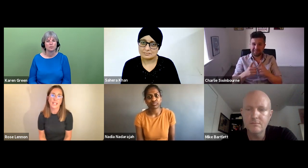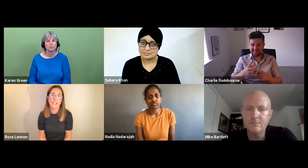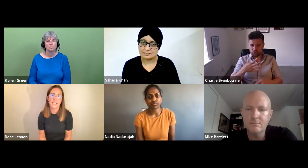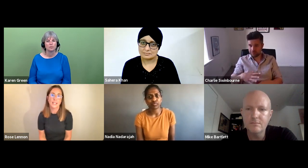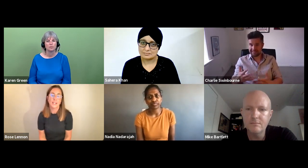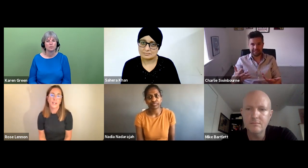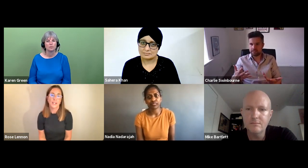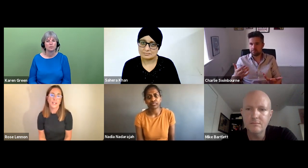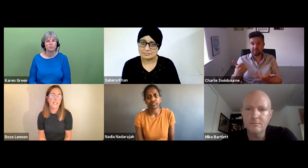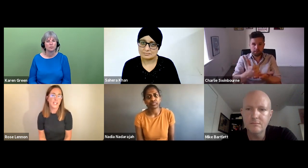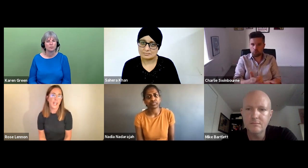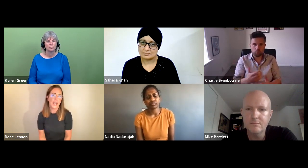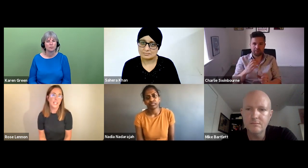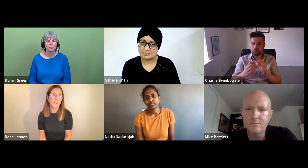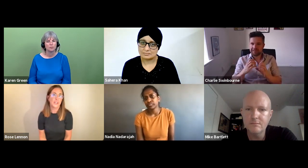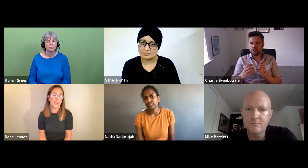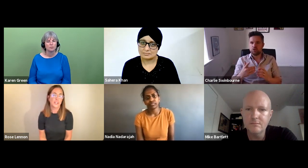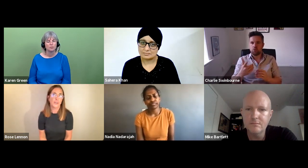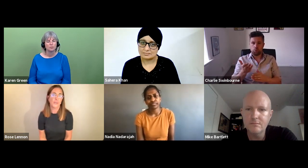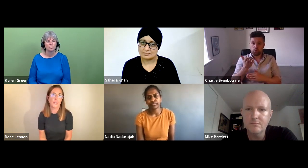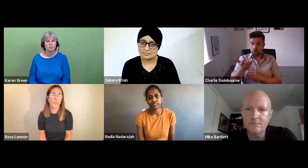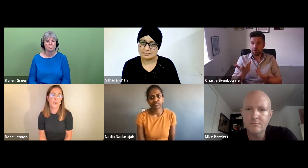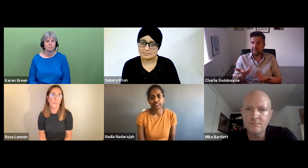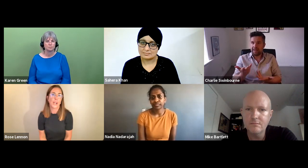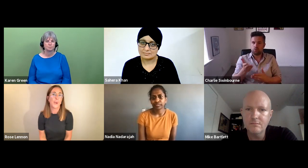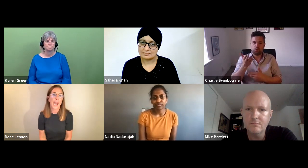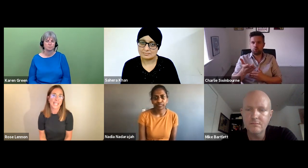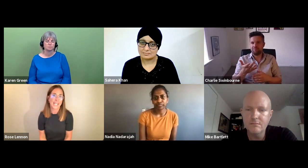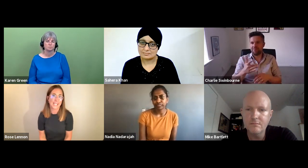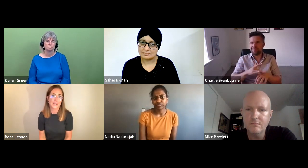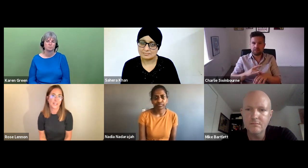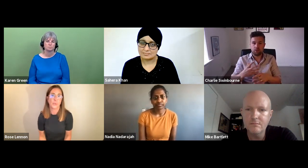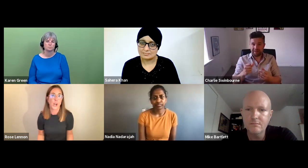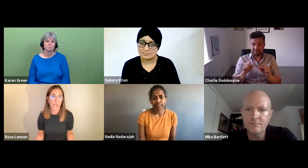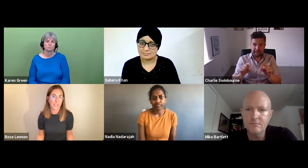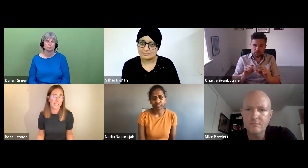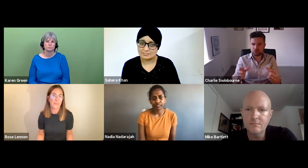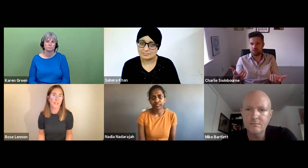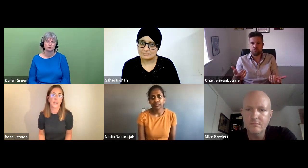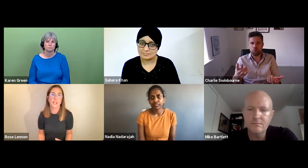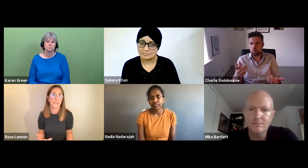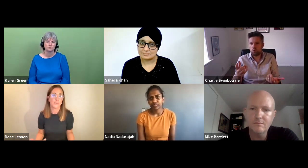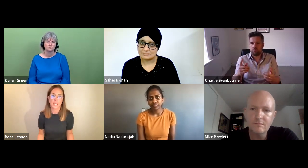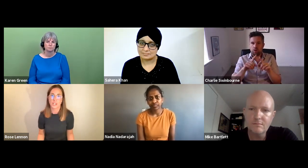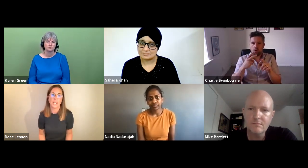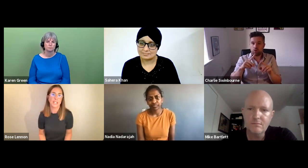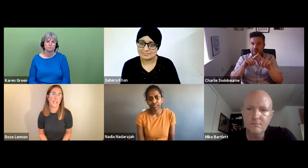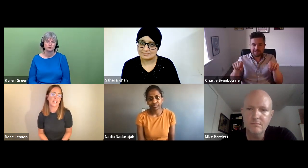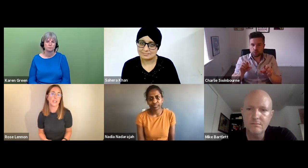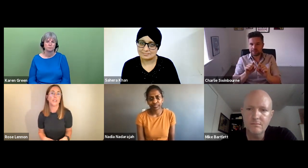and has that changed your way you access your work in terms of going to production meetings? Do